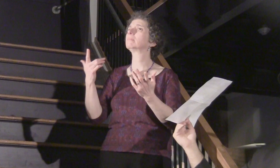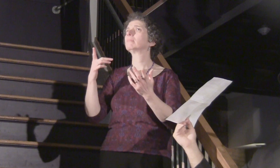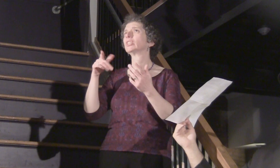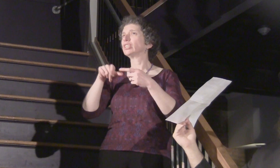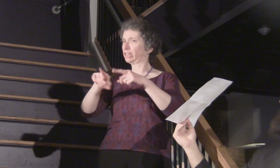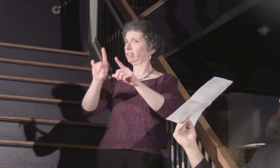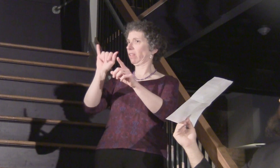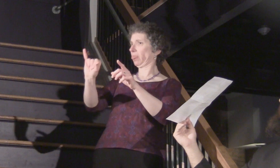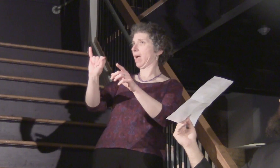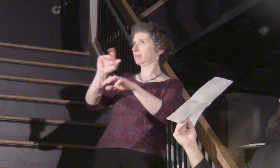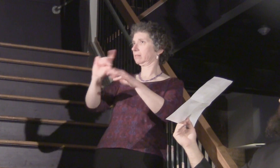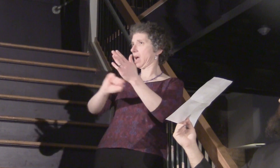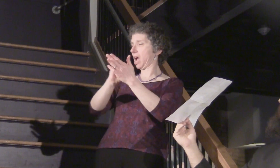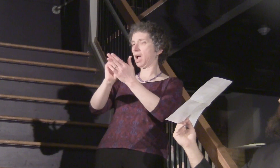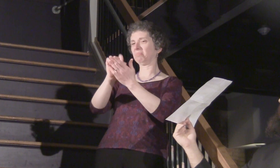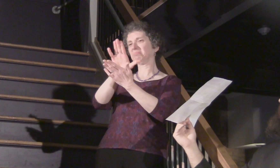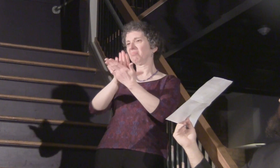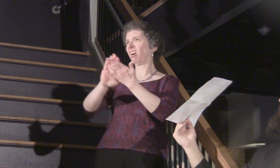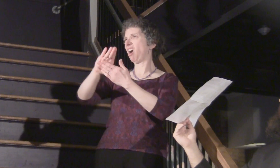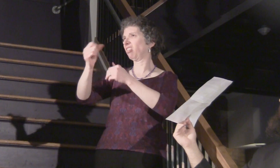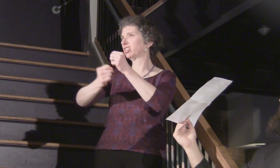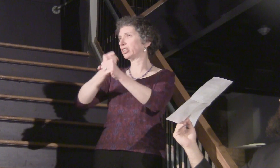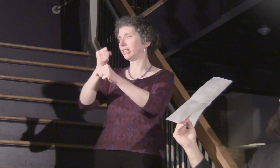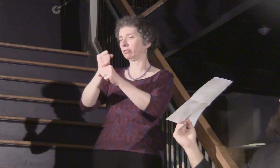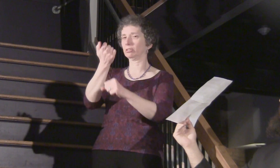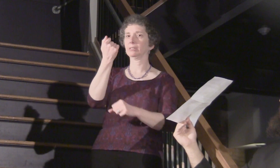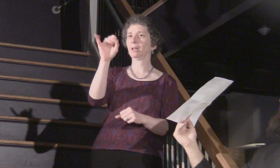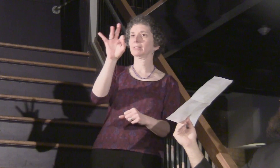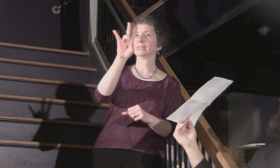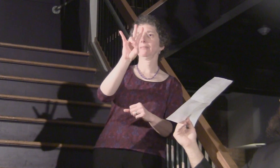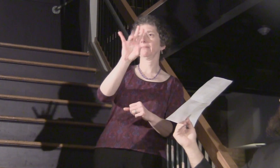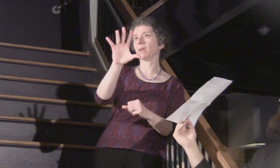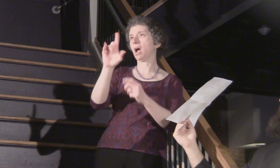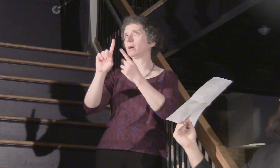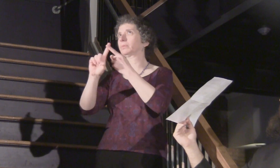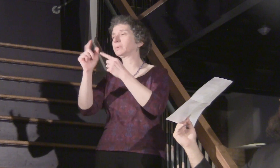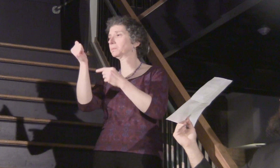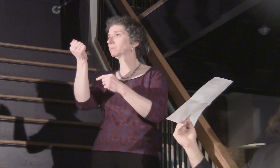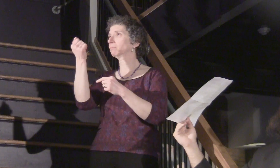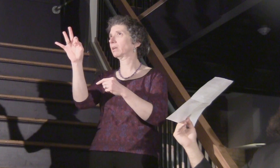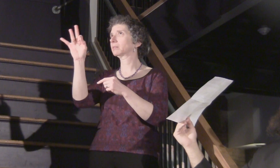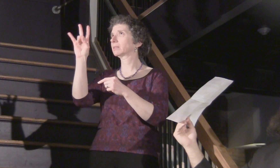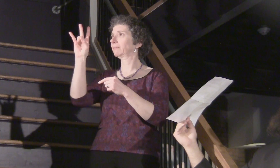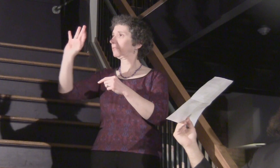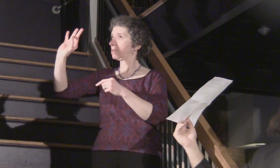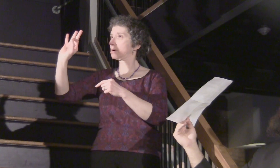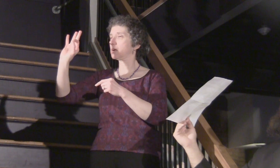back, that was really nice. At that time, at my college years, 1975 to